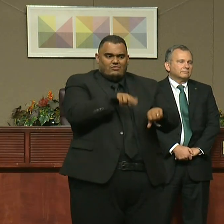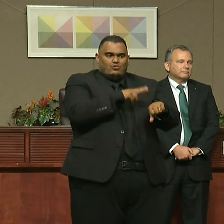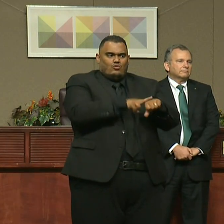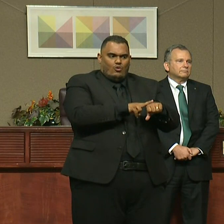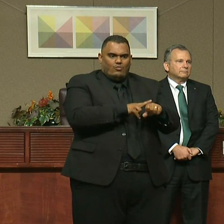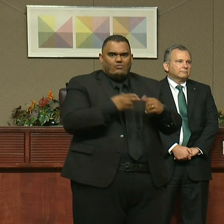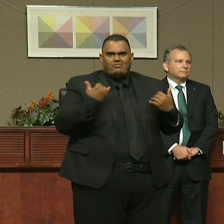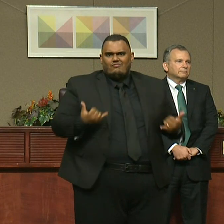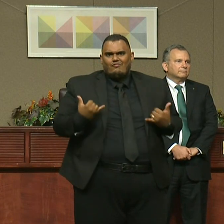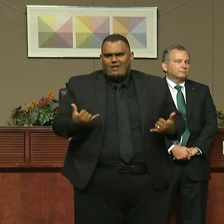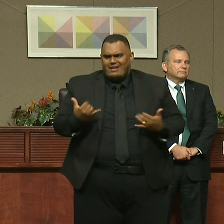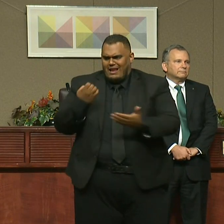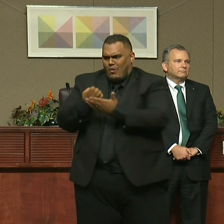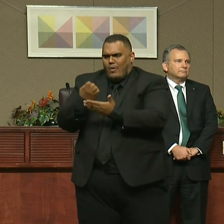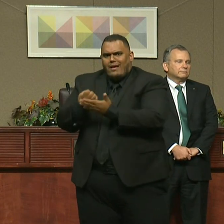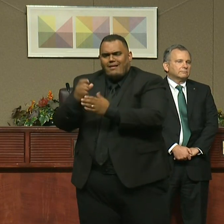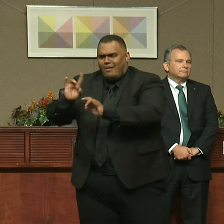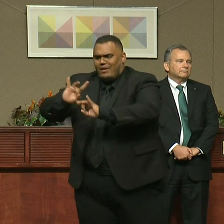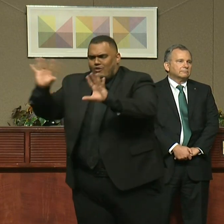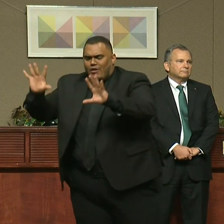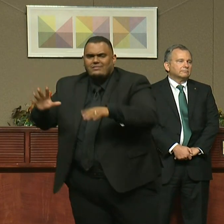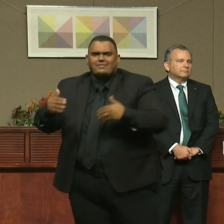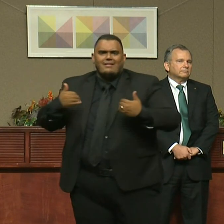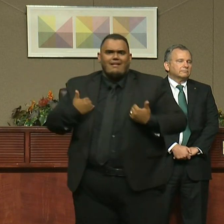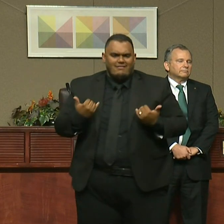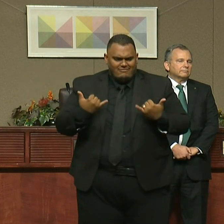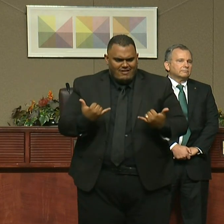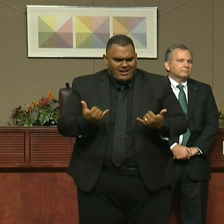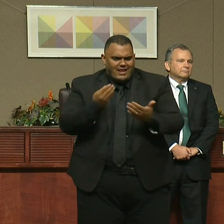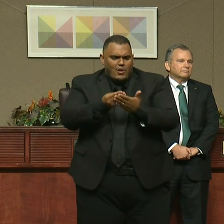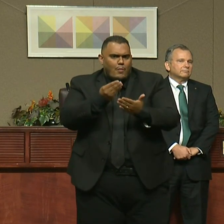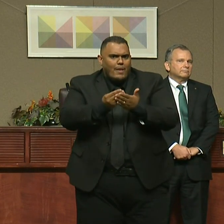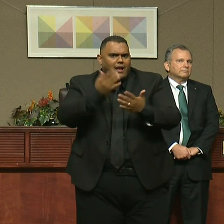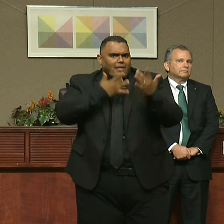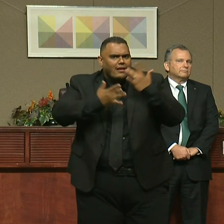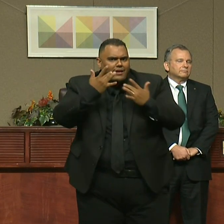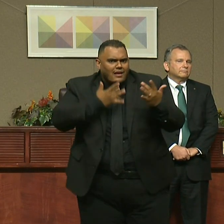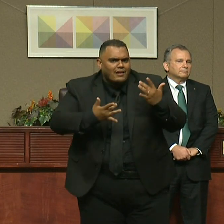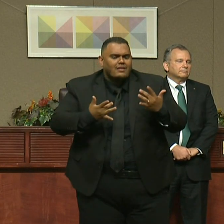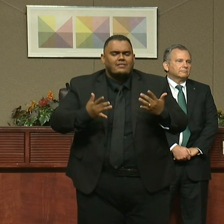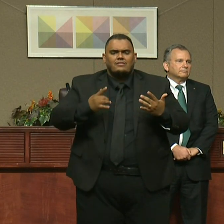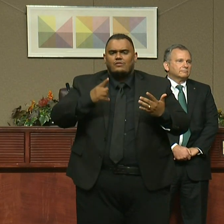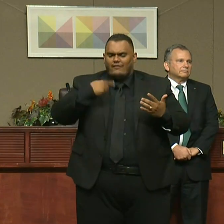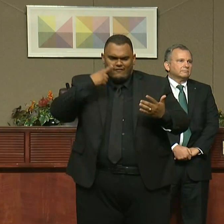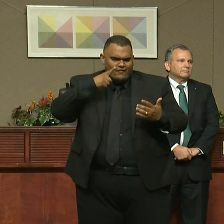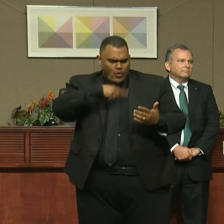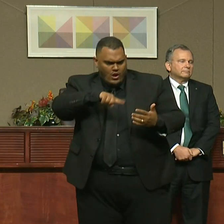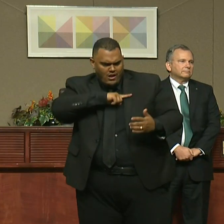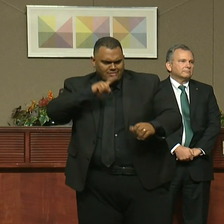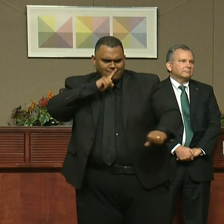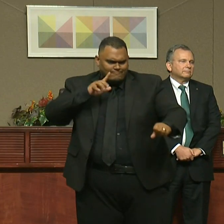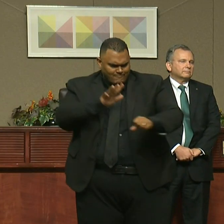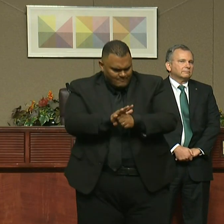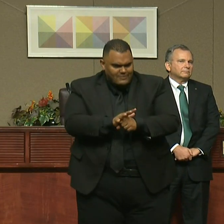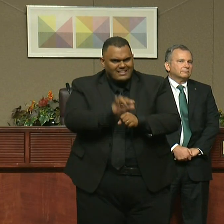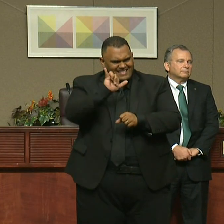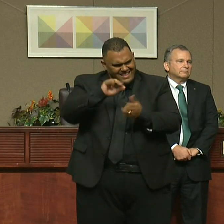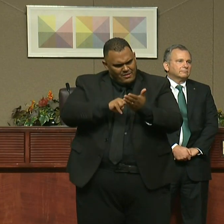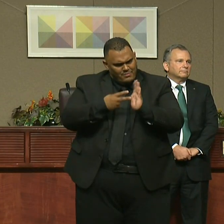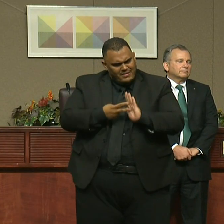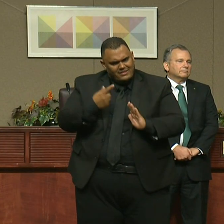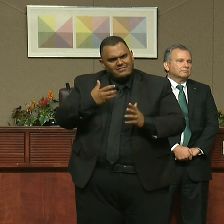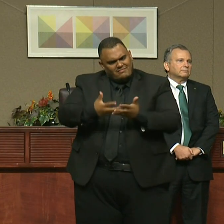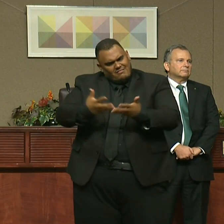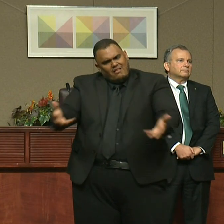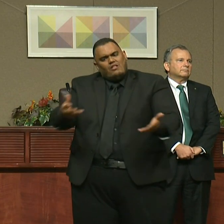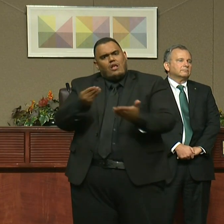economic crisis, we have our financial challenges, to make that kind of commitment, it means a financial commitment.